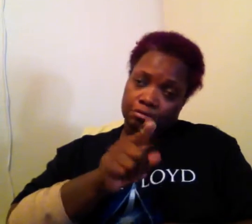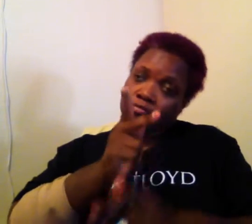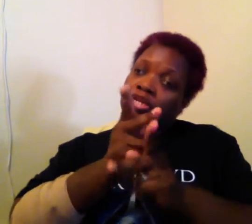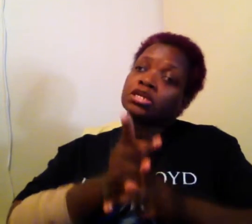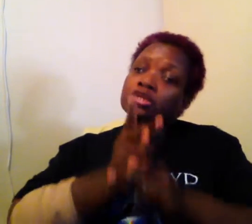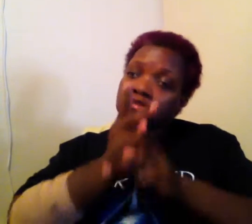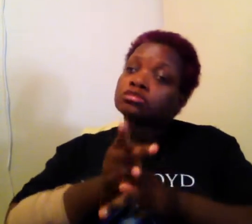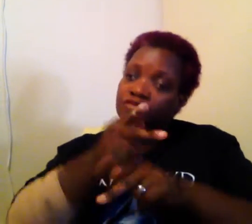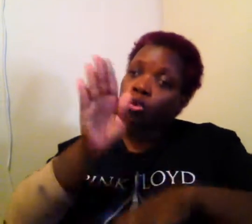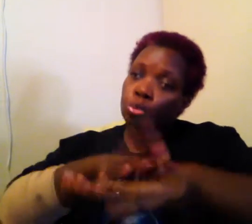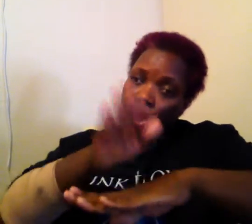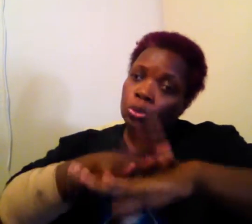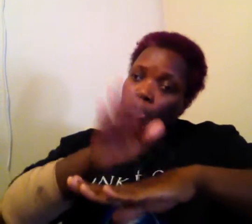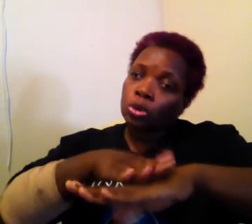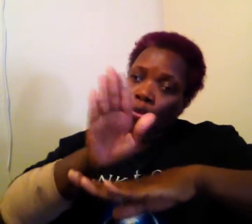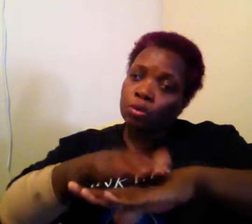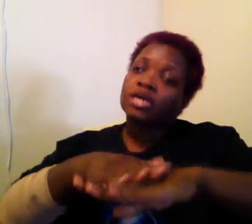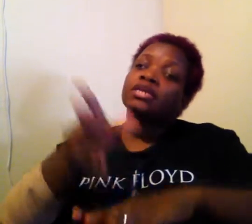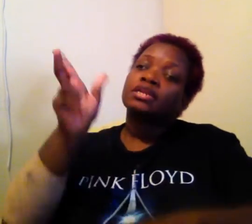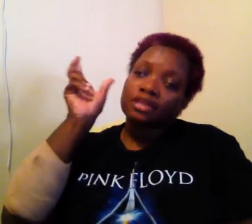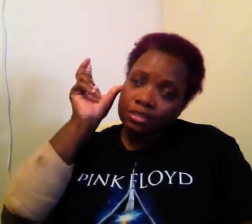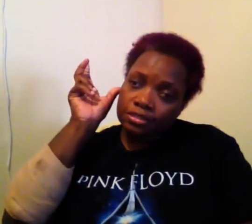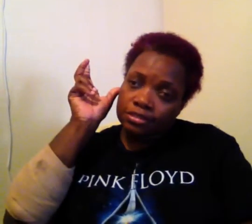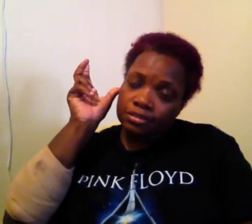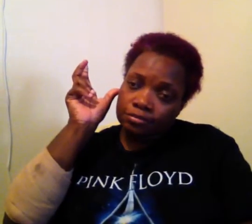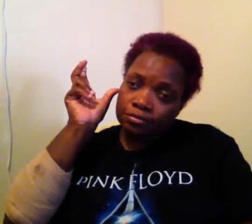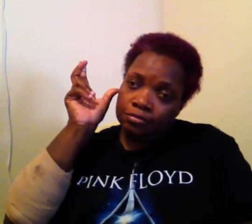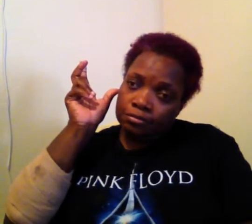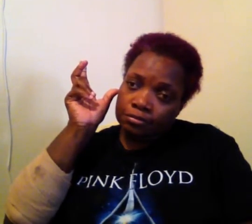Winch, over what is it? Winch.